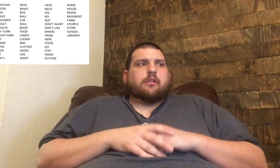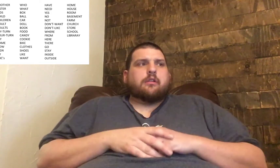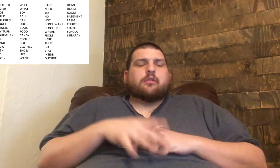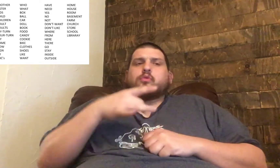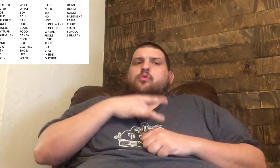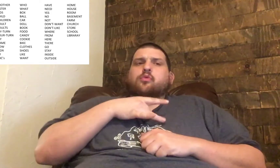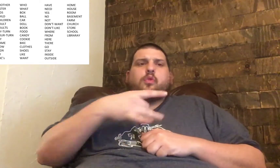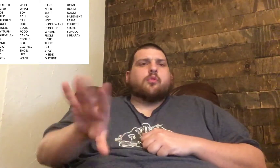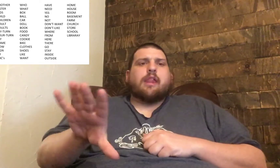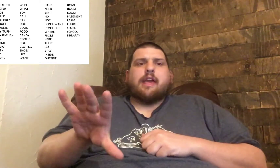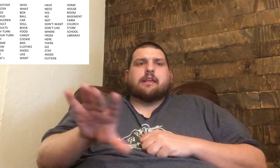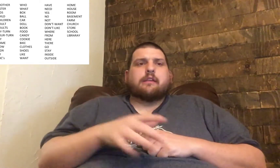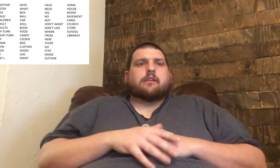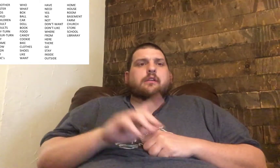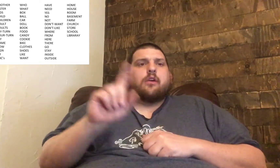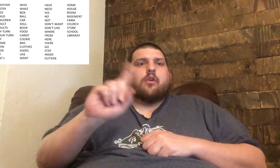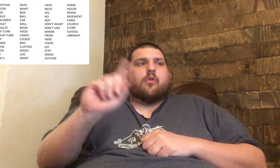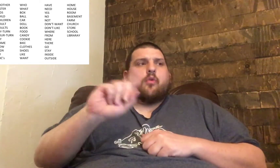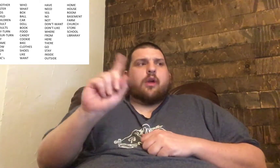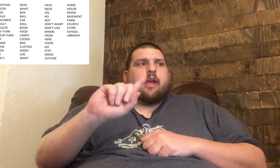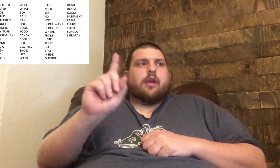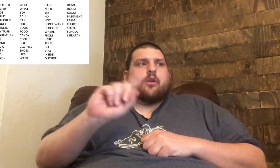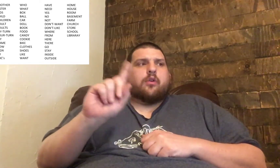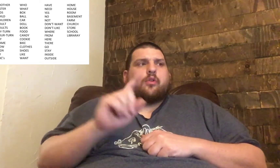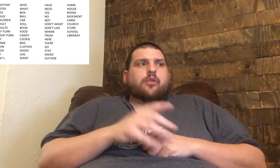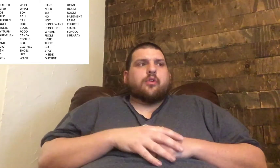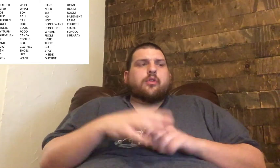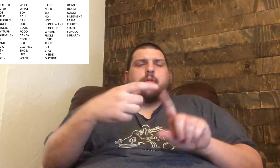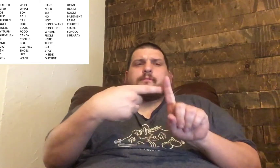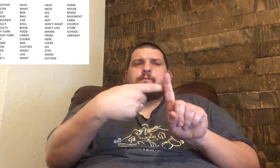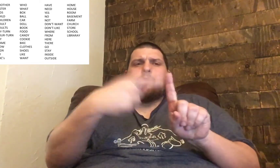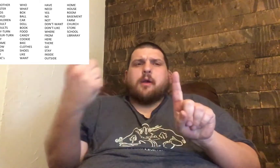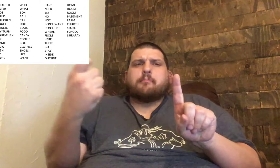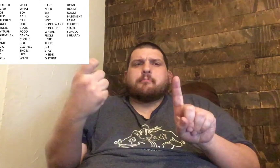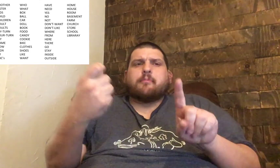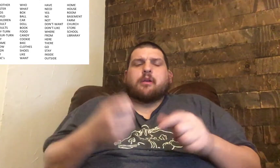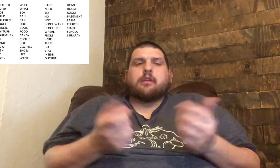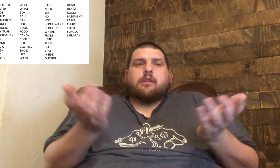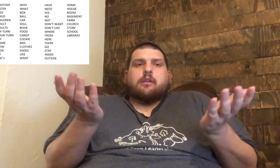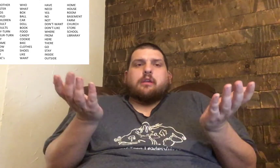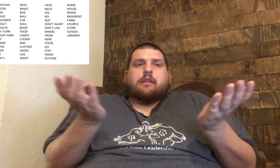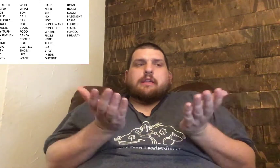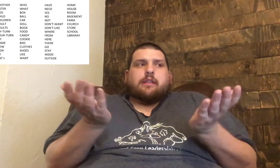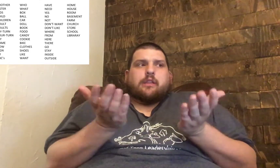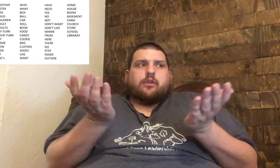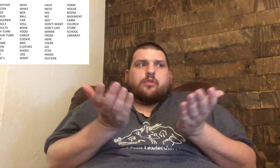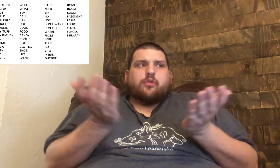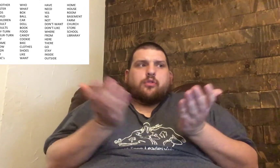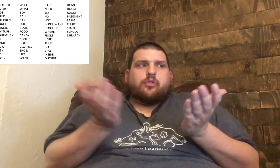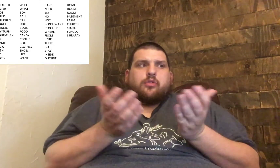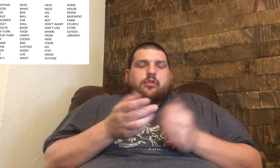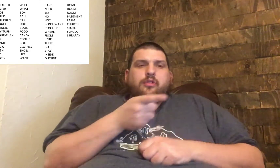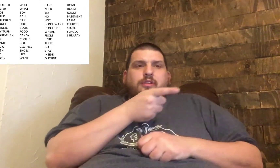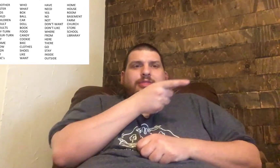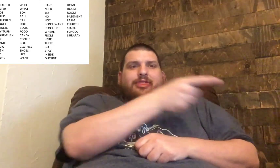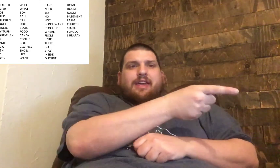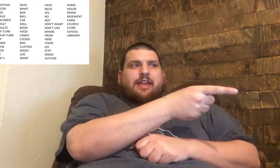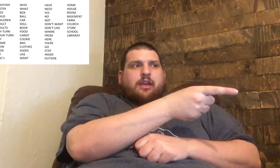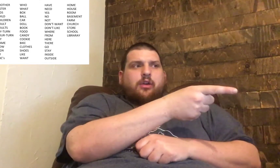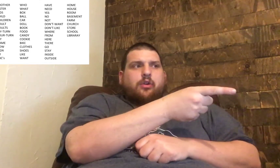want, don't like, where, from, here, there,